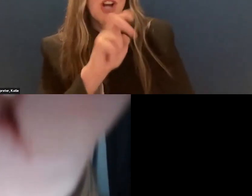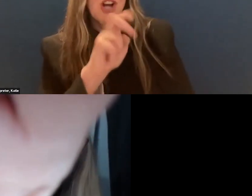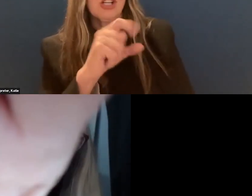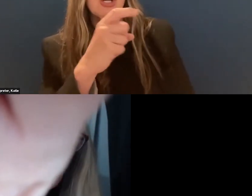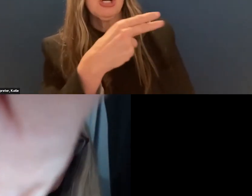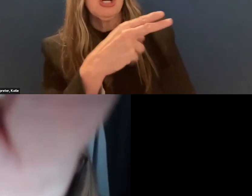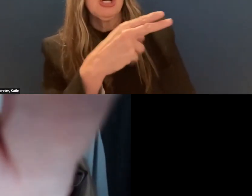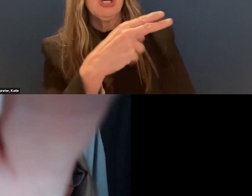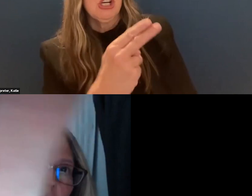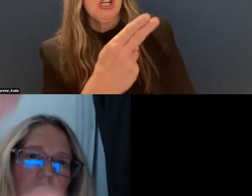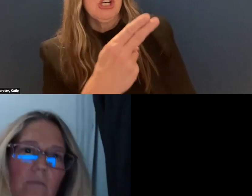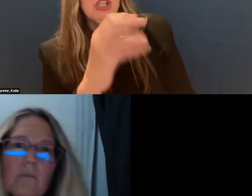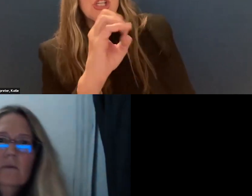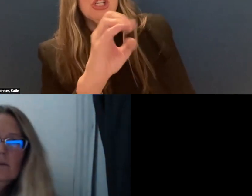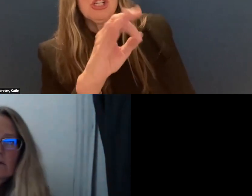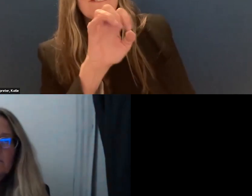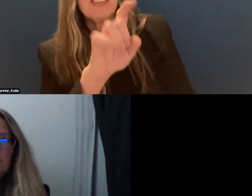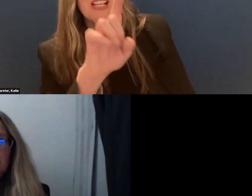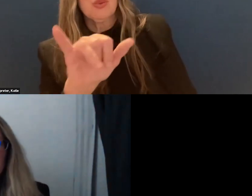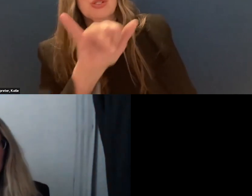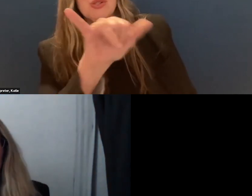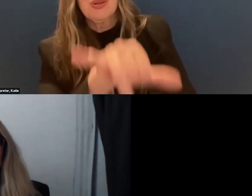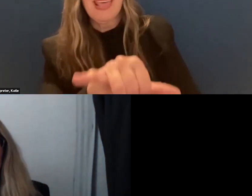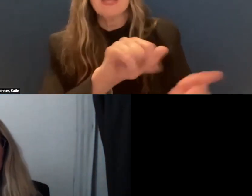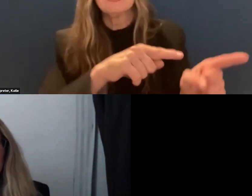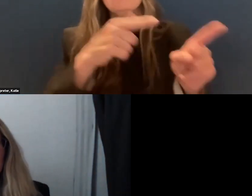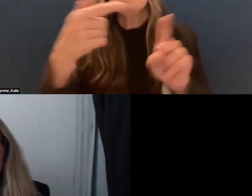Okay, board members, we're looking at our last